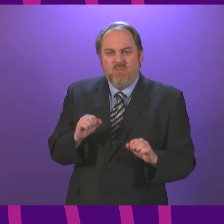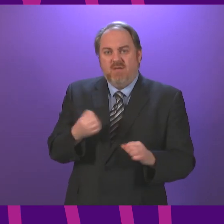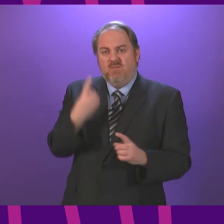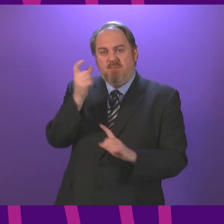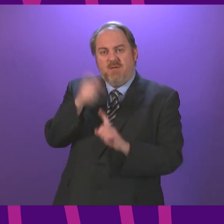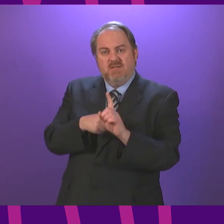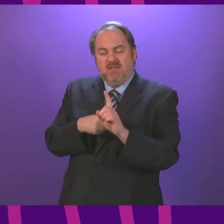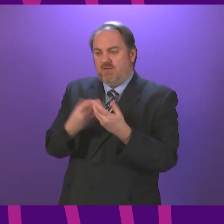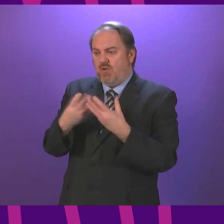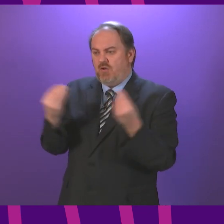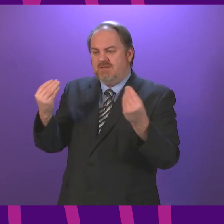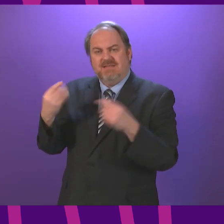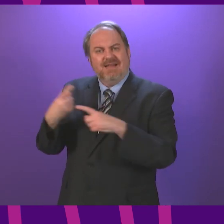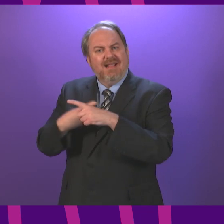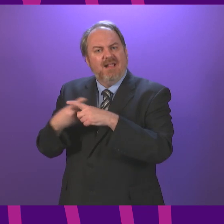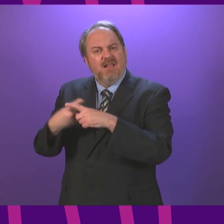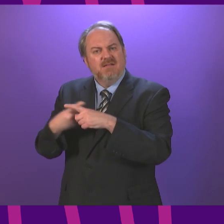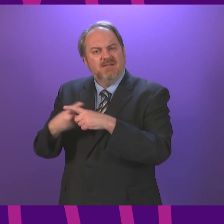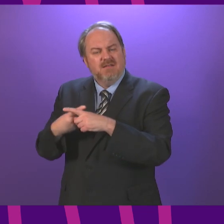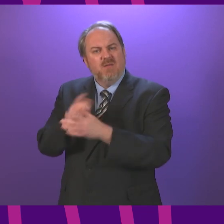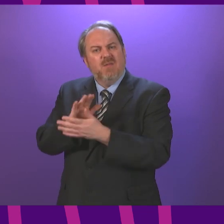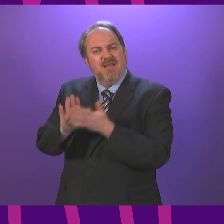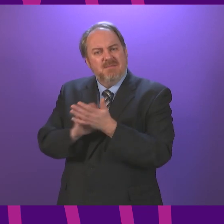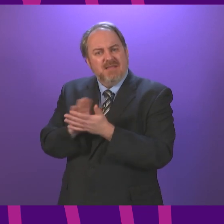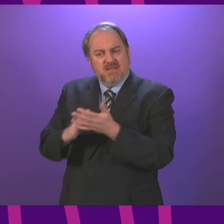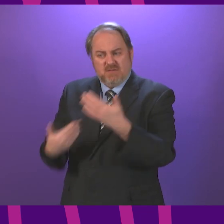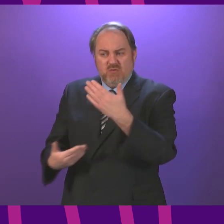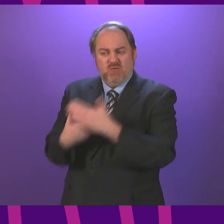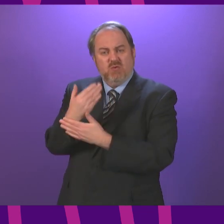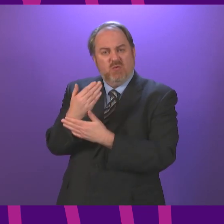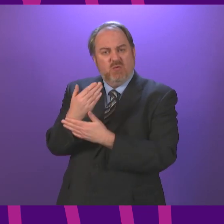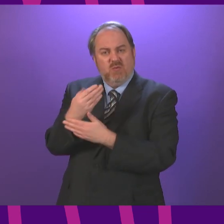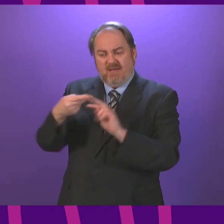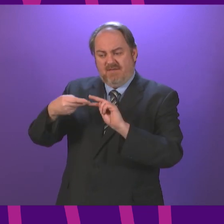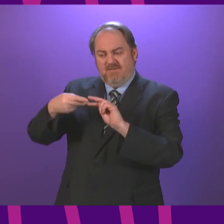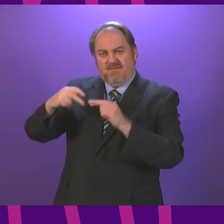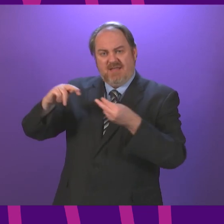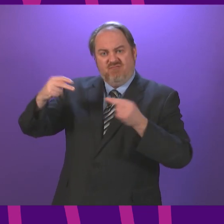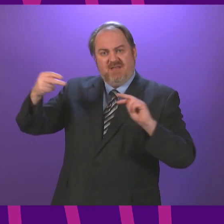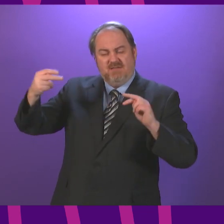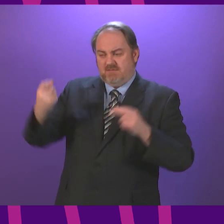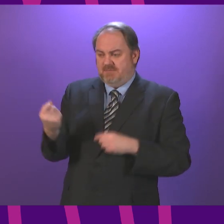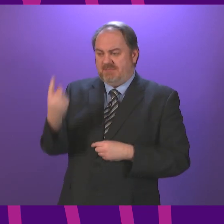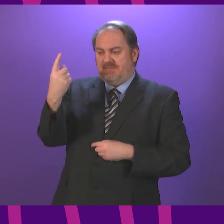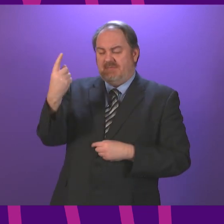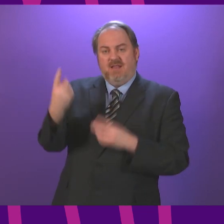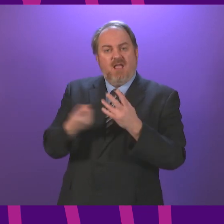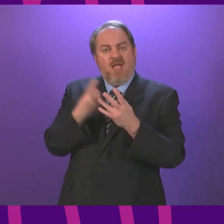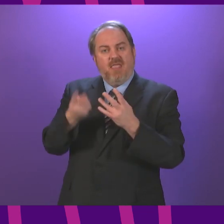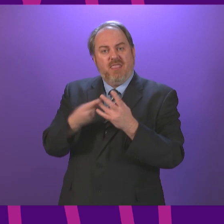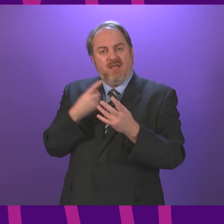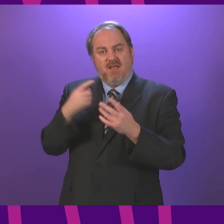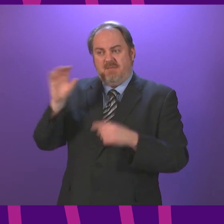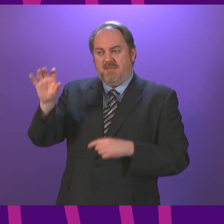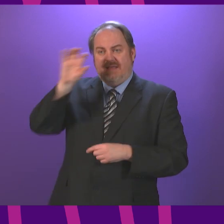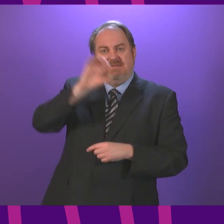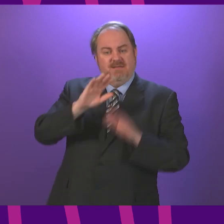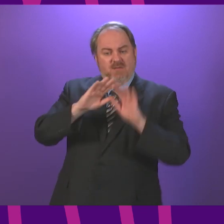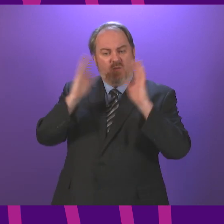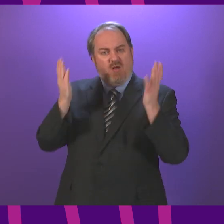in England. And it is also likely that this variant may be present in other countries, but without having been identified yet.